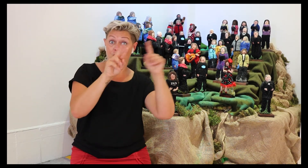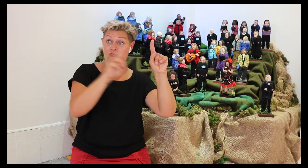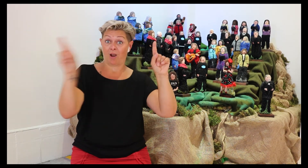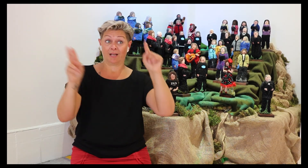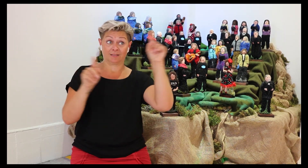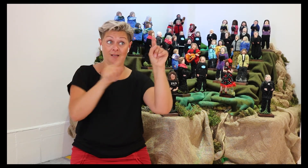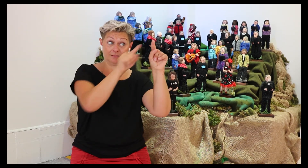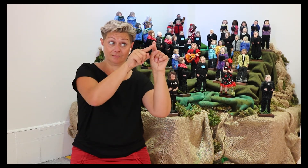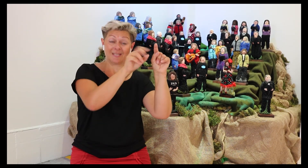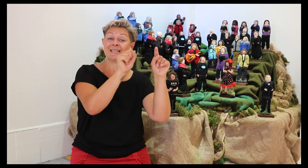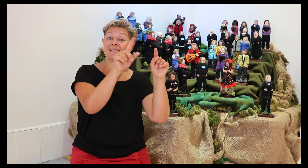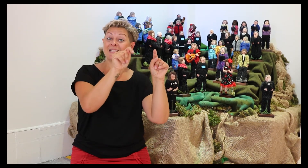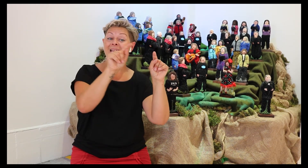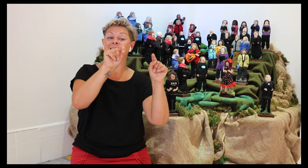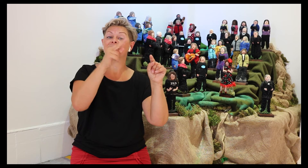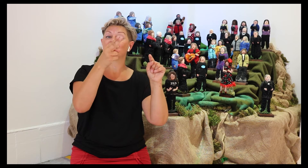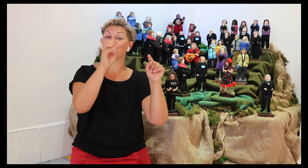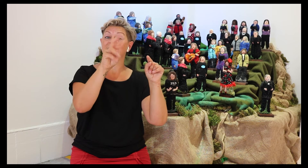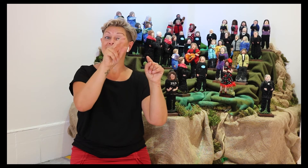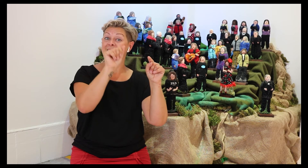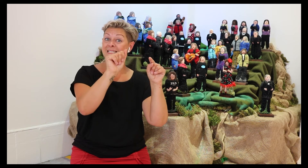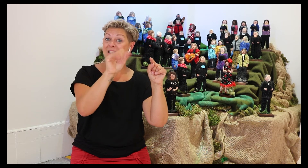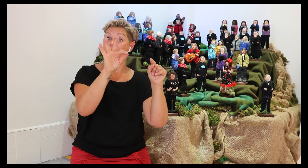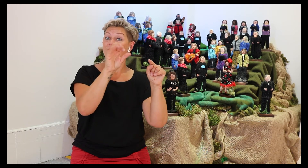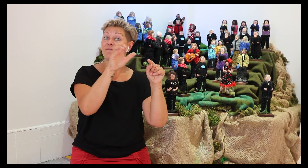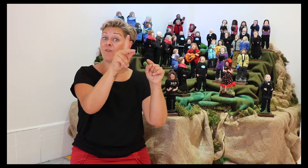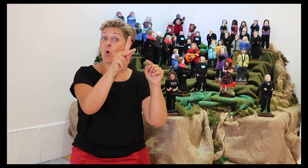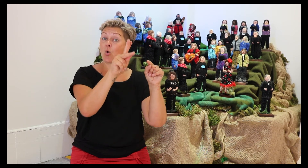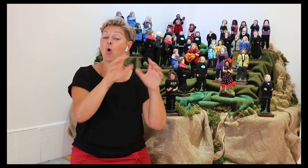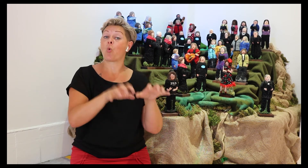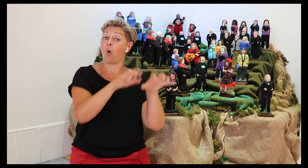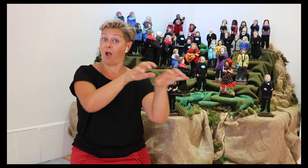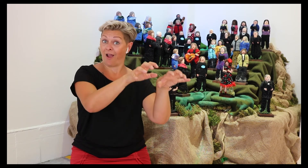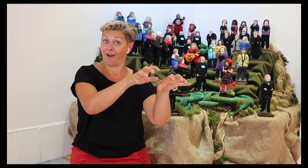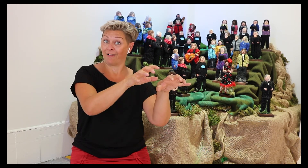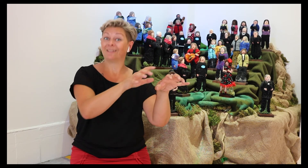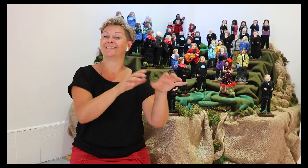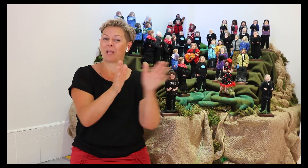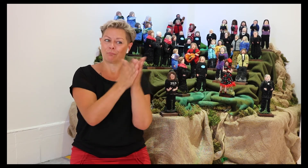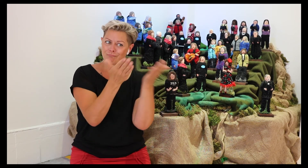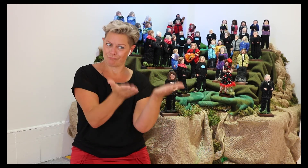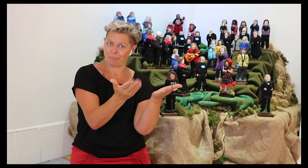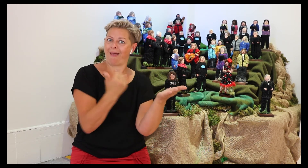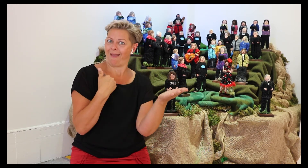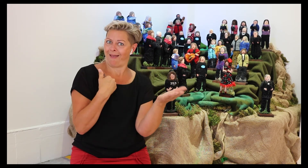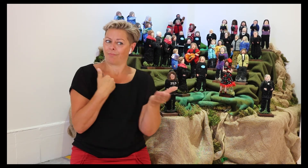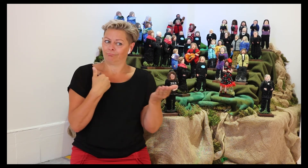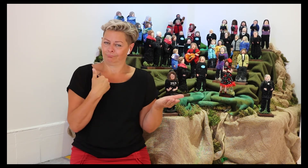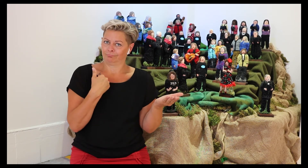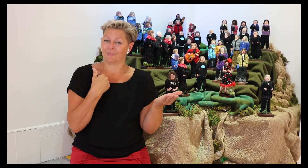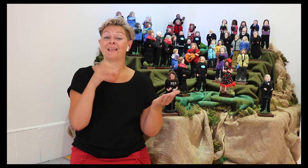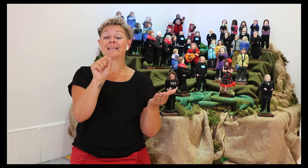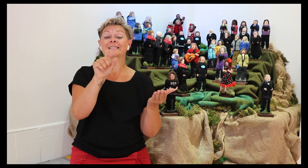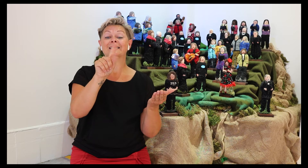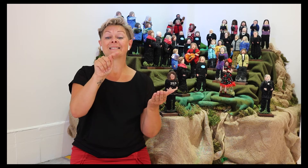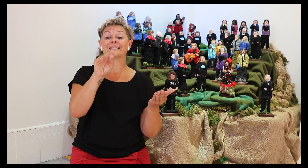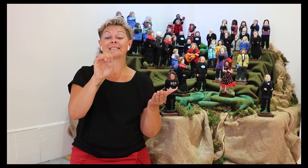they are St. Teresa's Folk Choir, dressed in casual attire, holding their choir books on the side, and Stella's